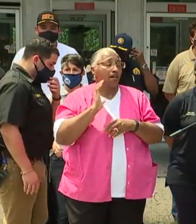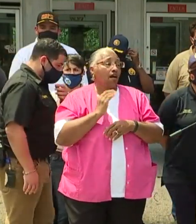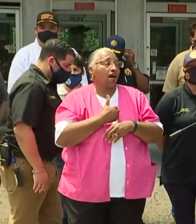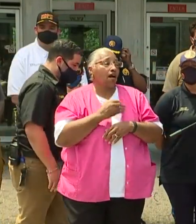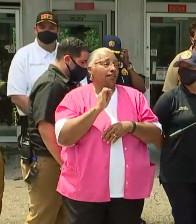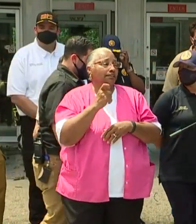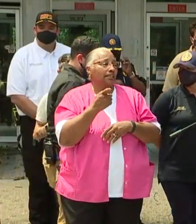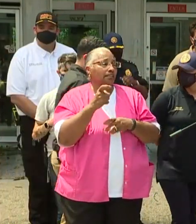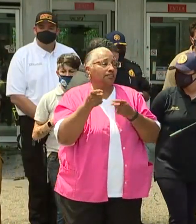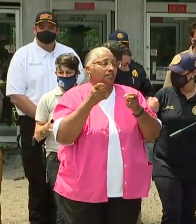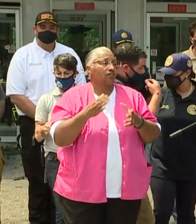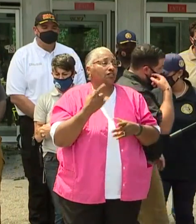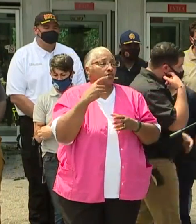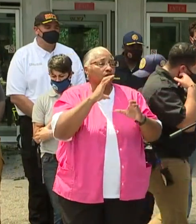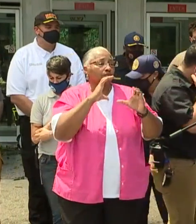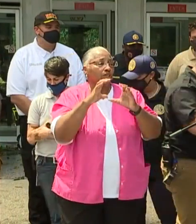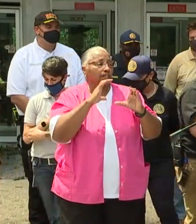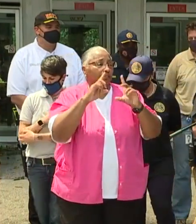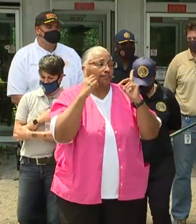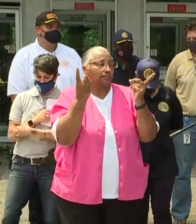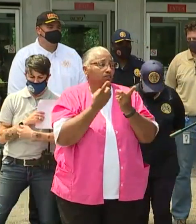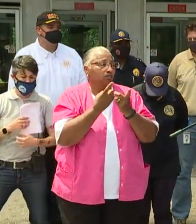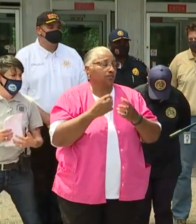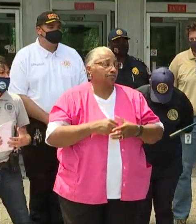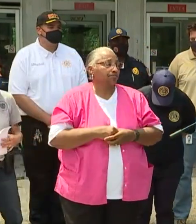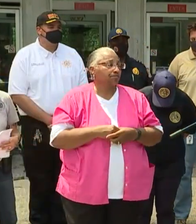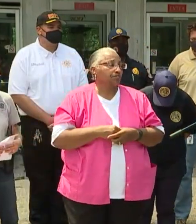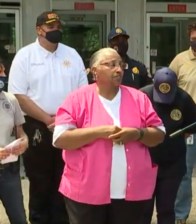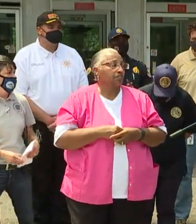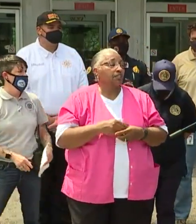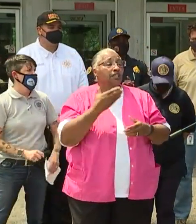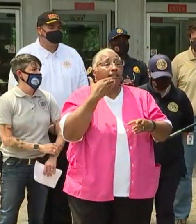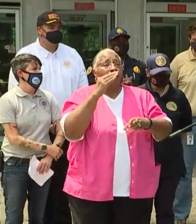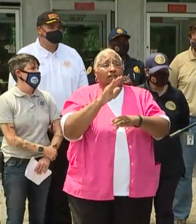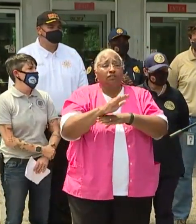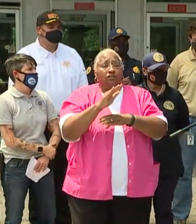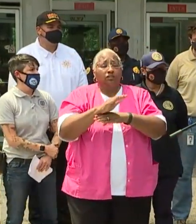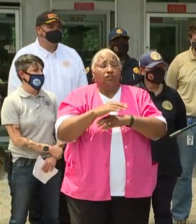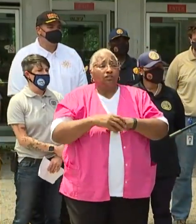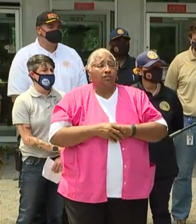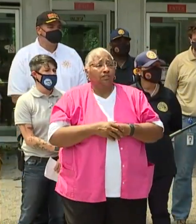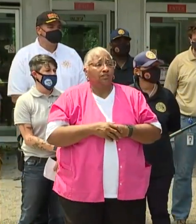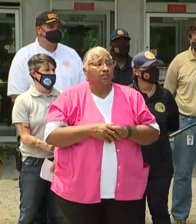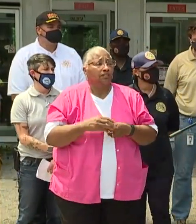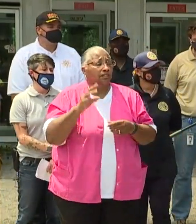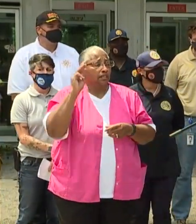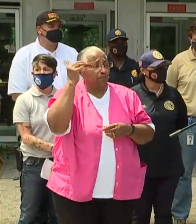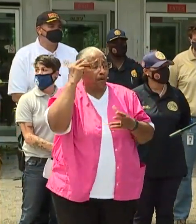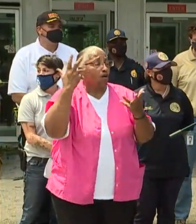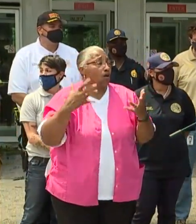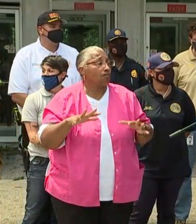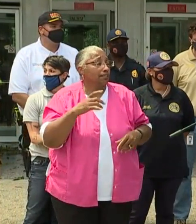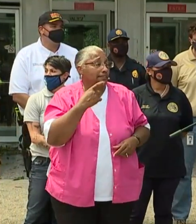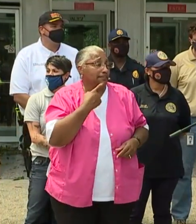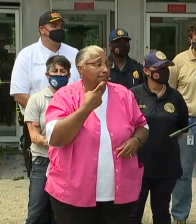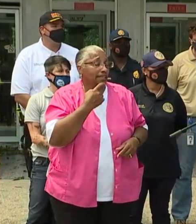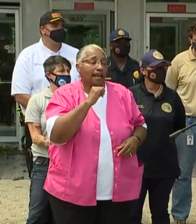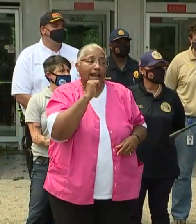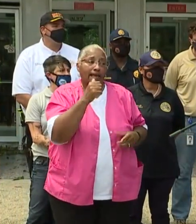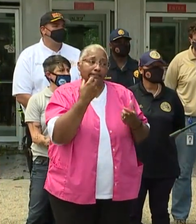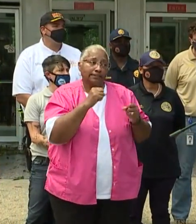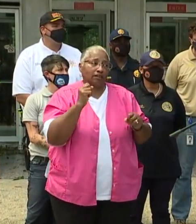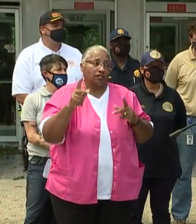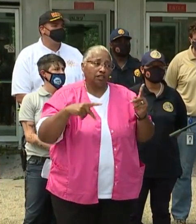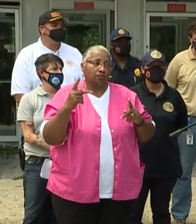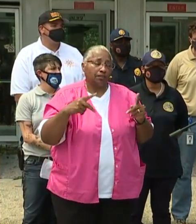Director of the Communications District. Thank you, Mayor. Good afternoon, everyone. As the Mayor emphasized, it's not quite safe for those who left the